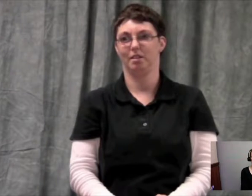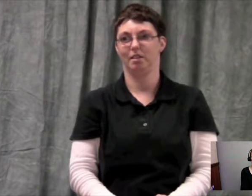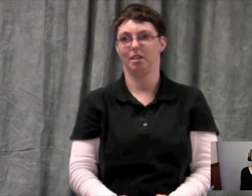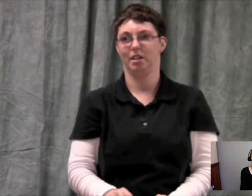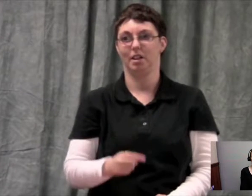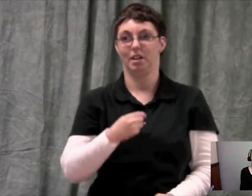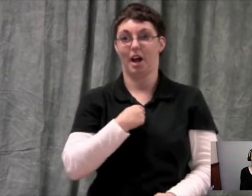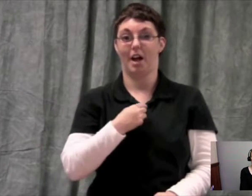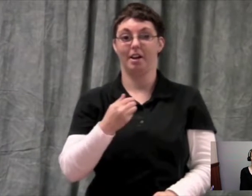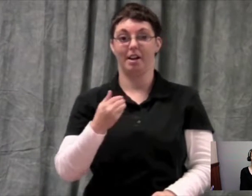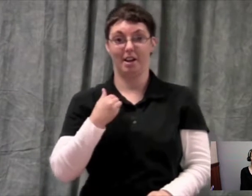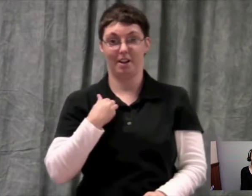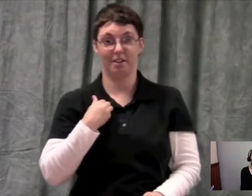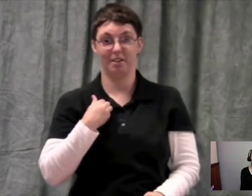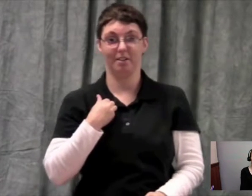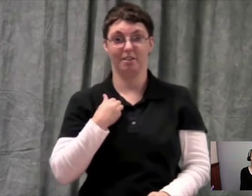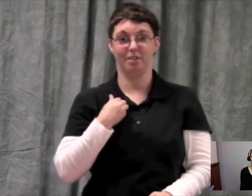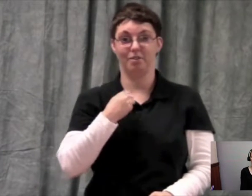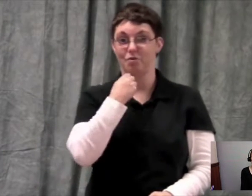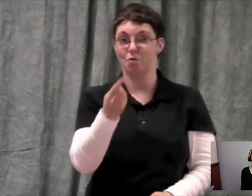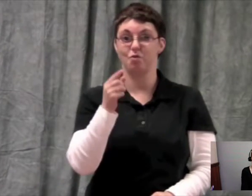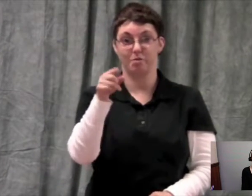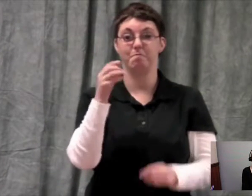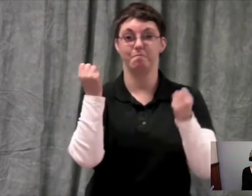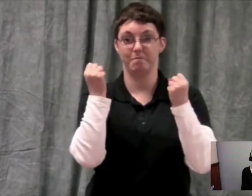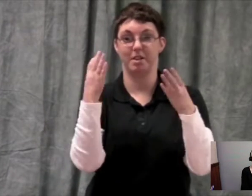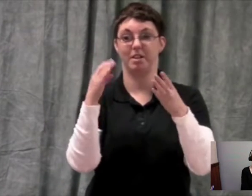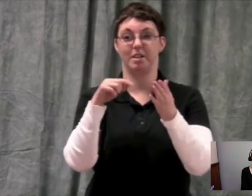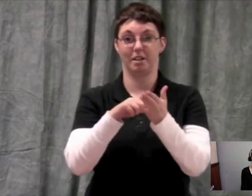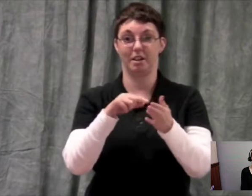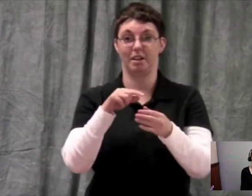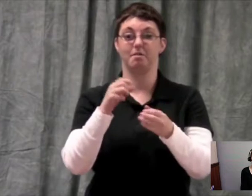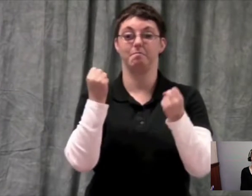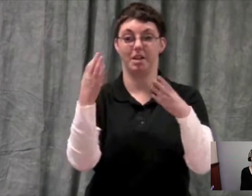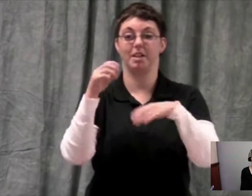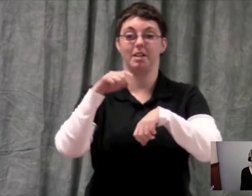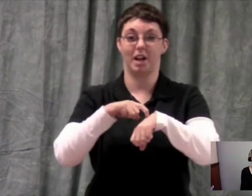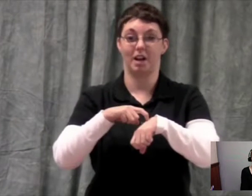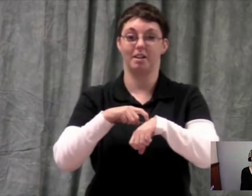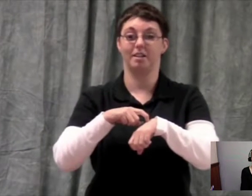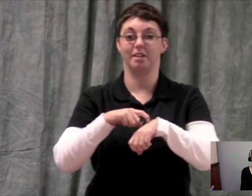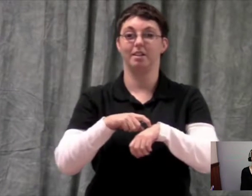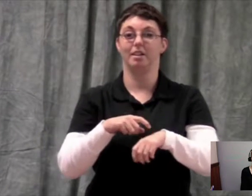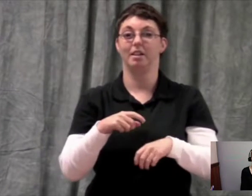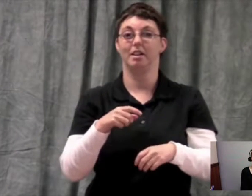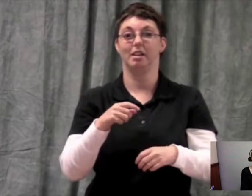So I've told these people many, many times throughout my life that I cannot read lips.